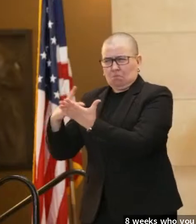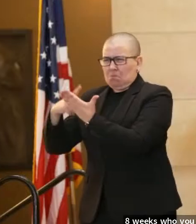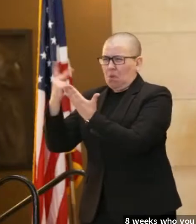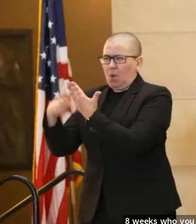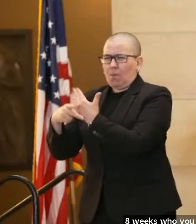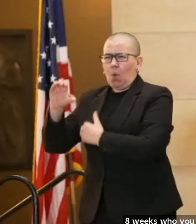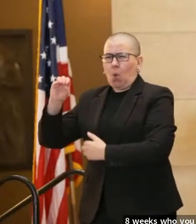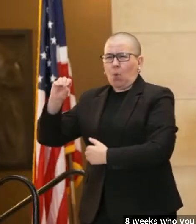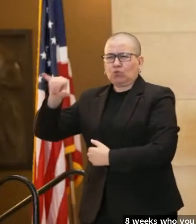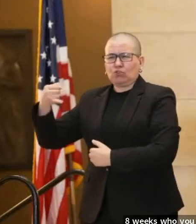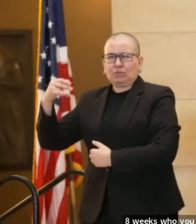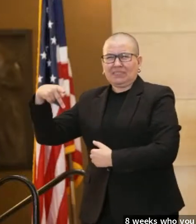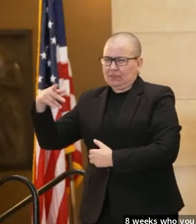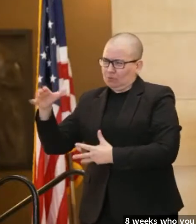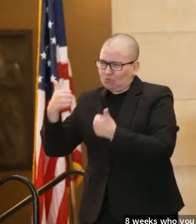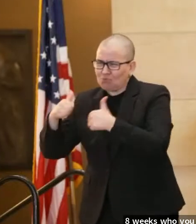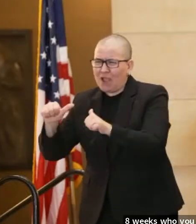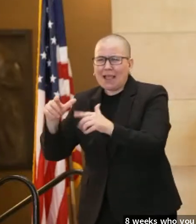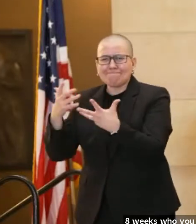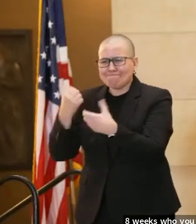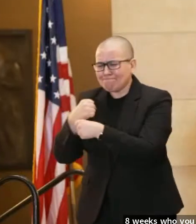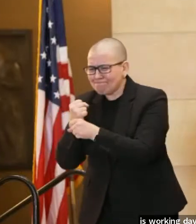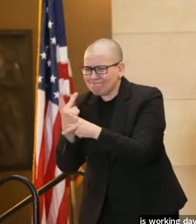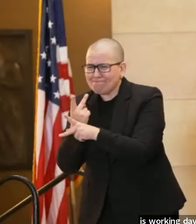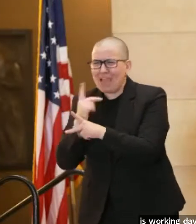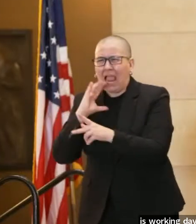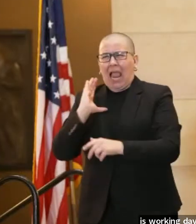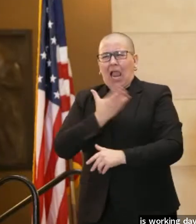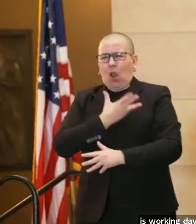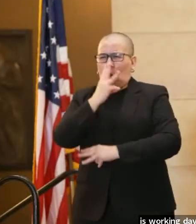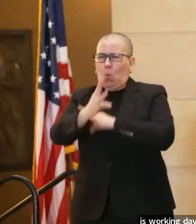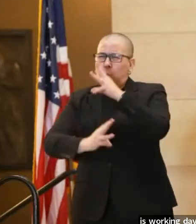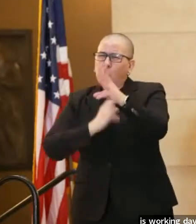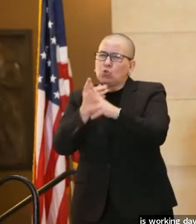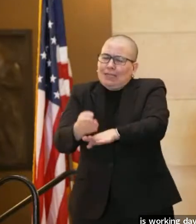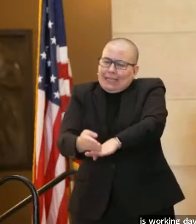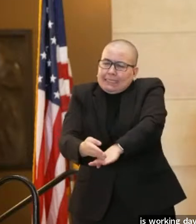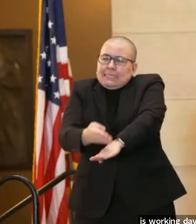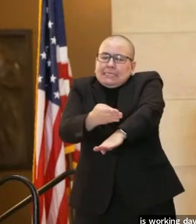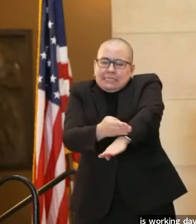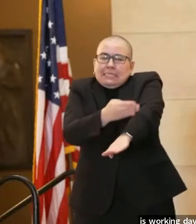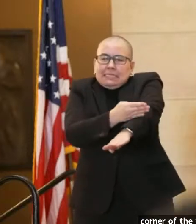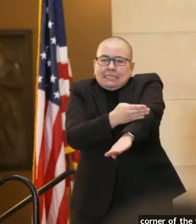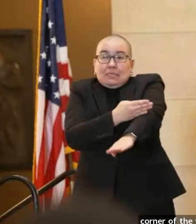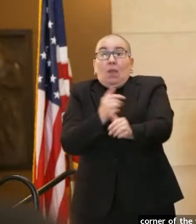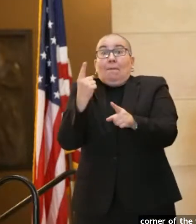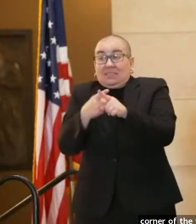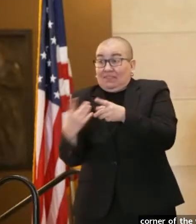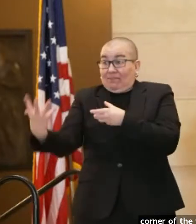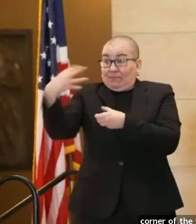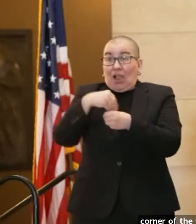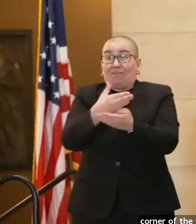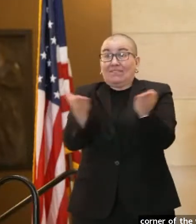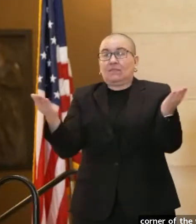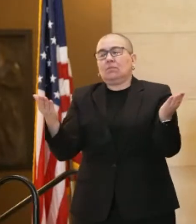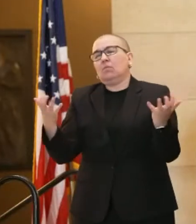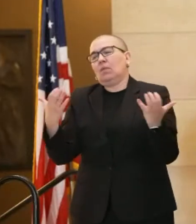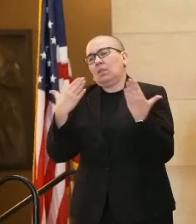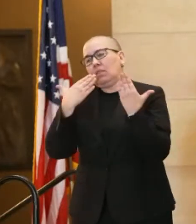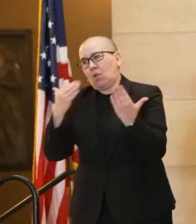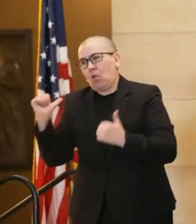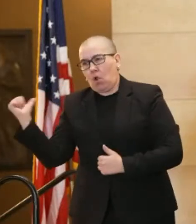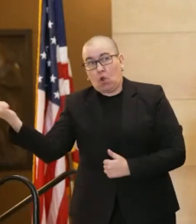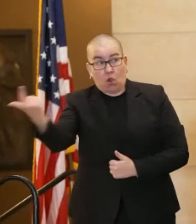our corner of the world just a little bit better alongside all of you. So with that, I just want to say thank you for all the work that you